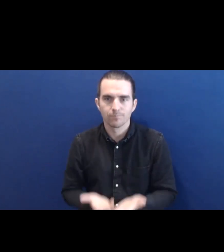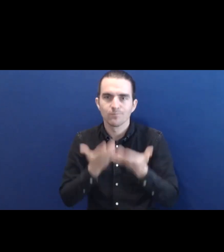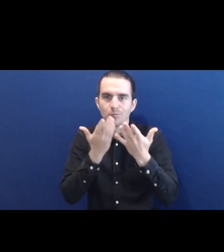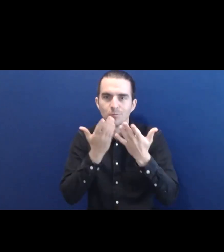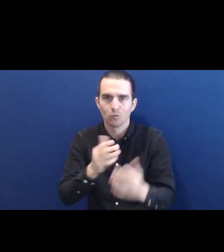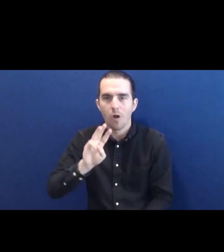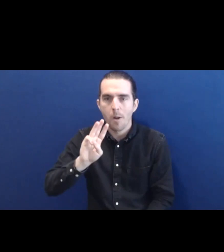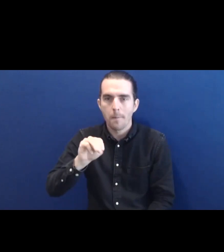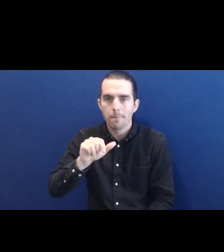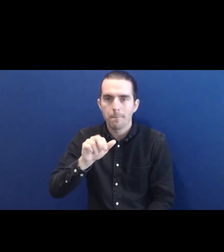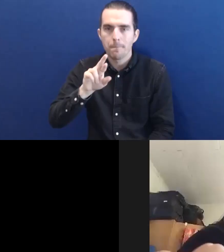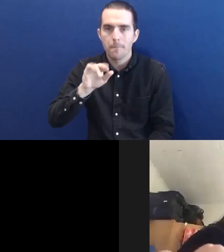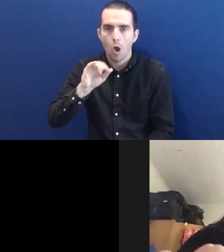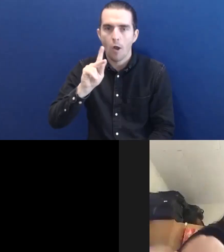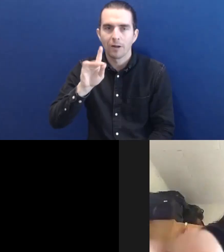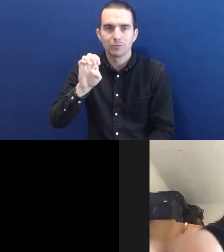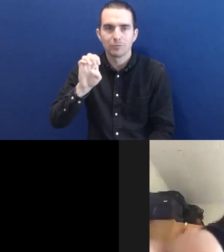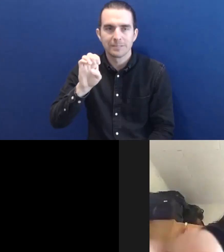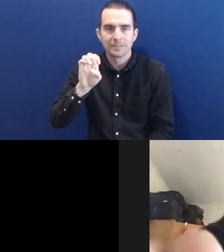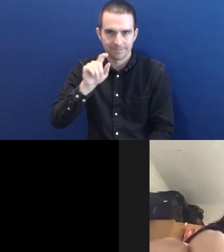Thanks very much. Marique.